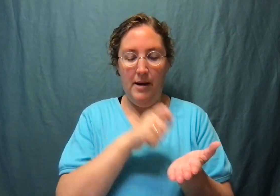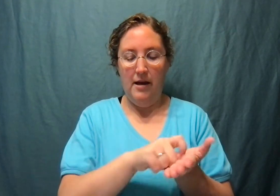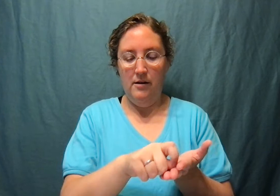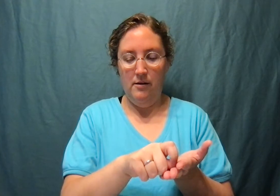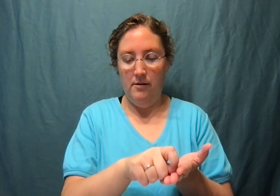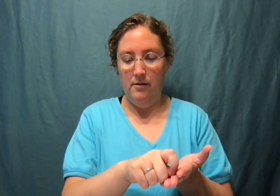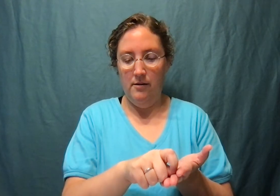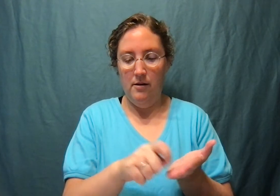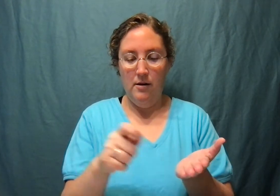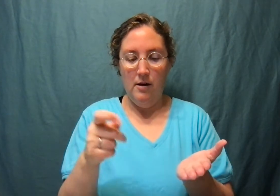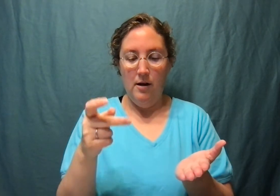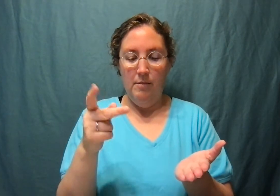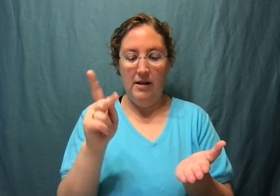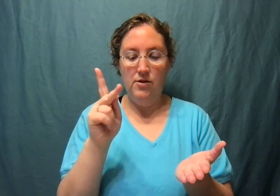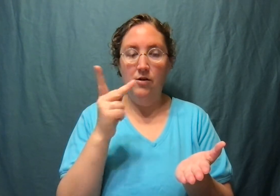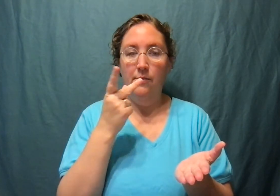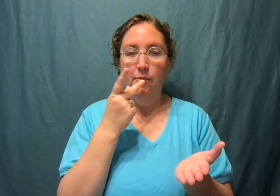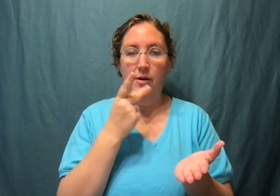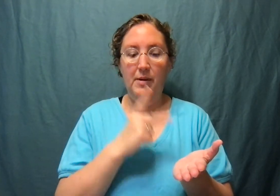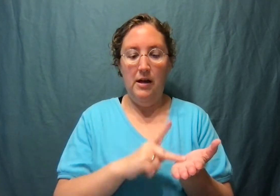pen. Pencil with a P,